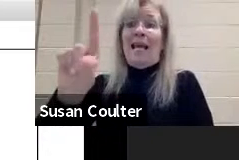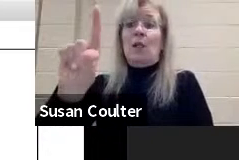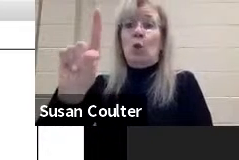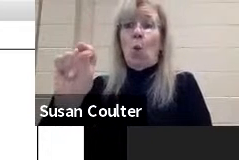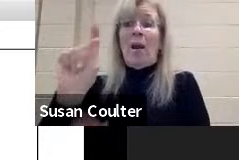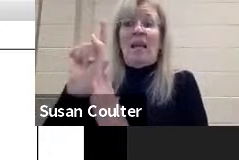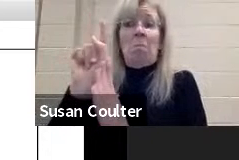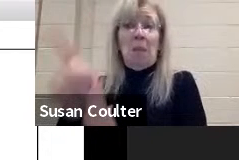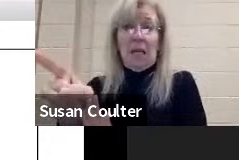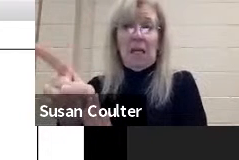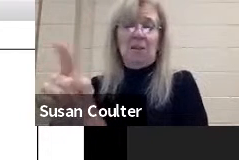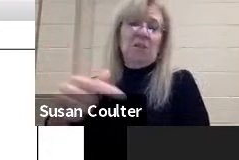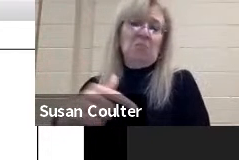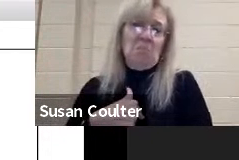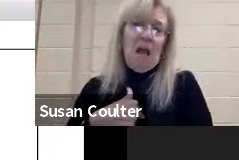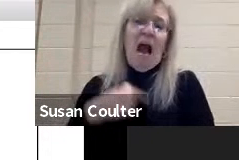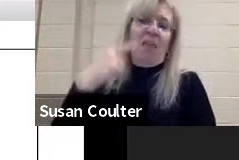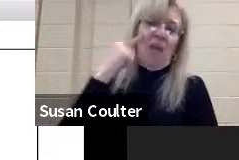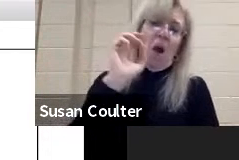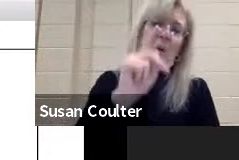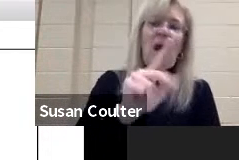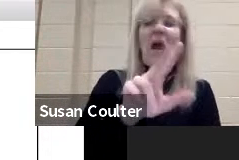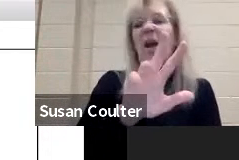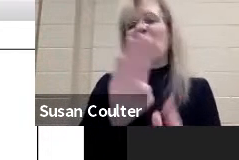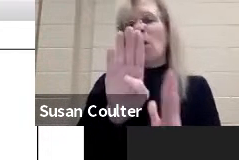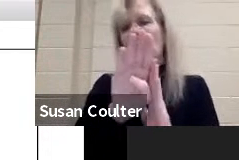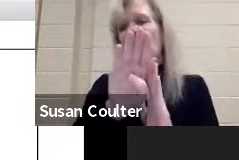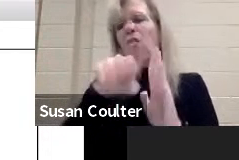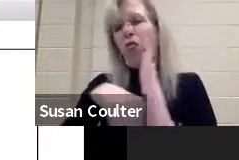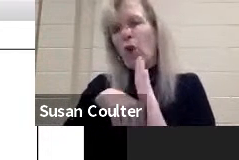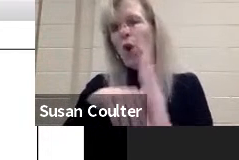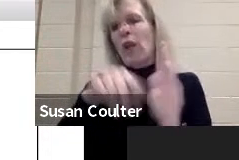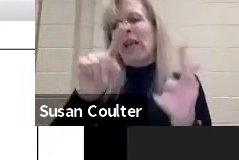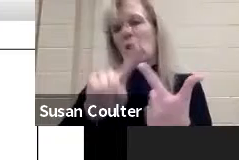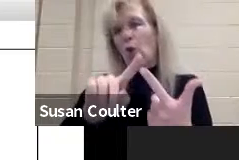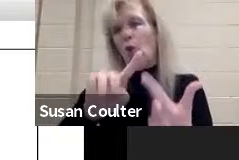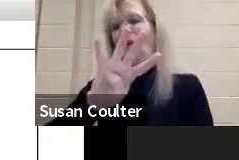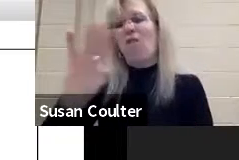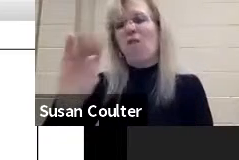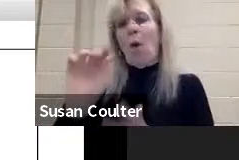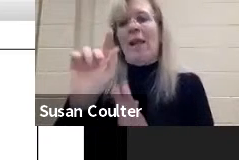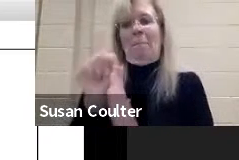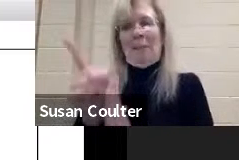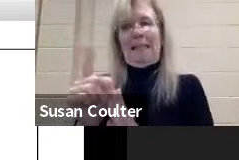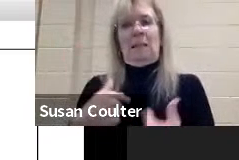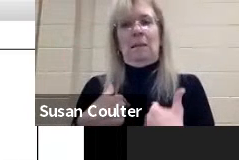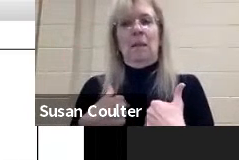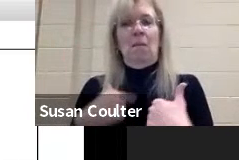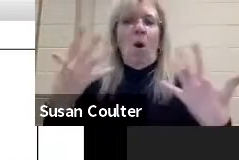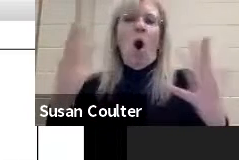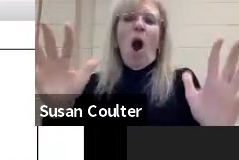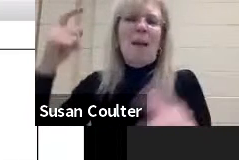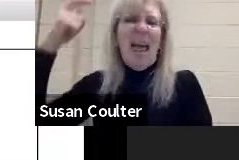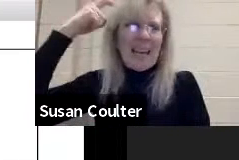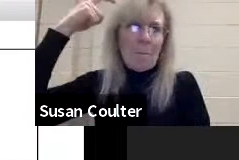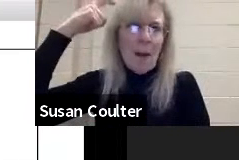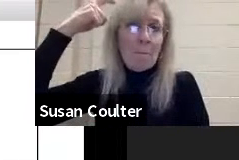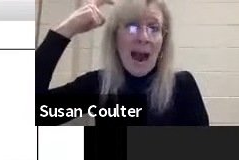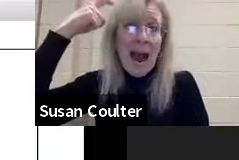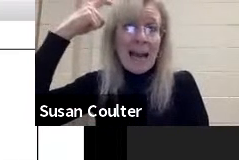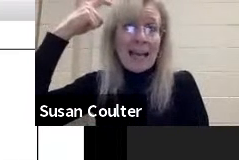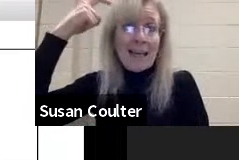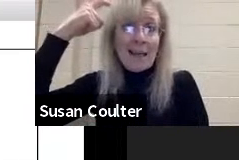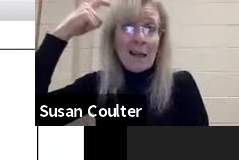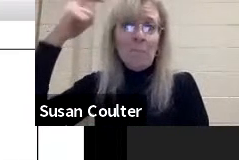we'll take 20 minutes. I think, okay, it'll be 30 to 40 minutes, automatic in